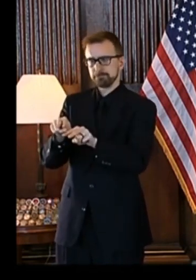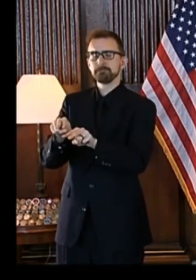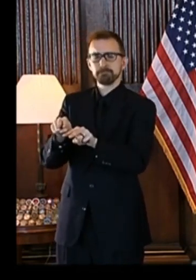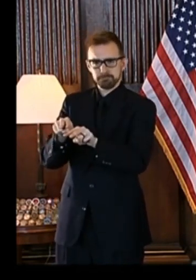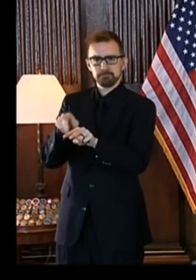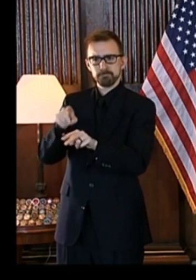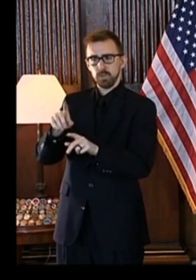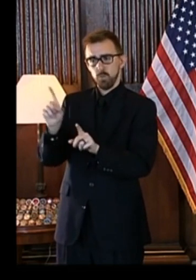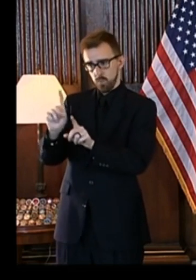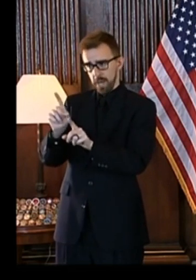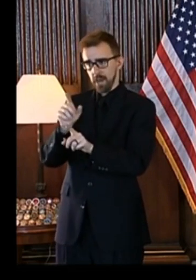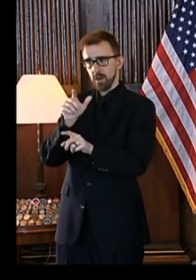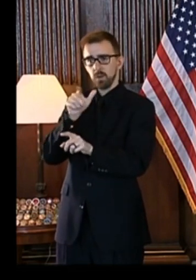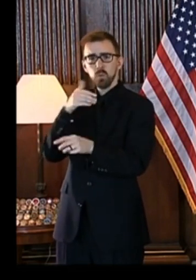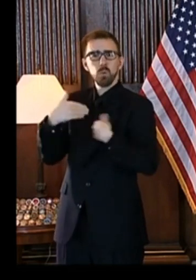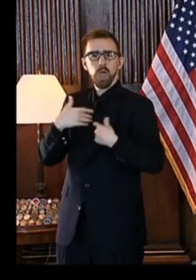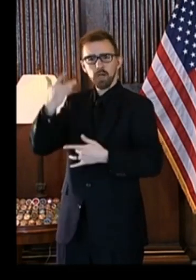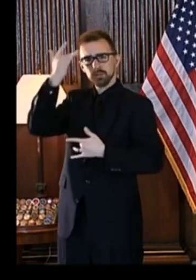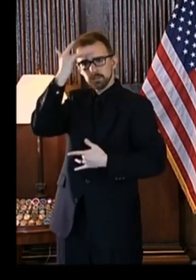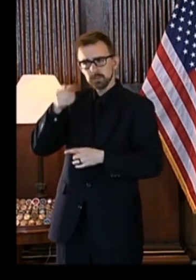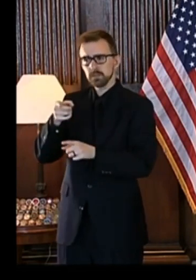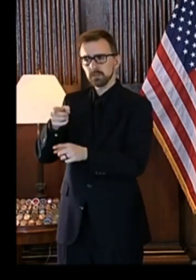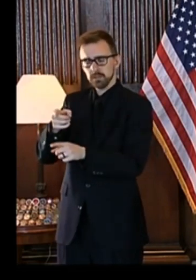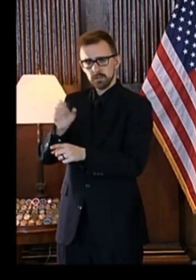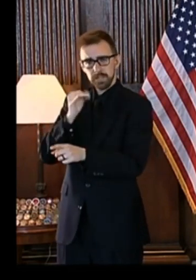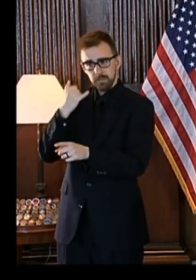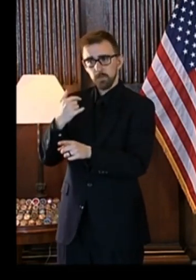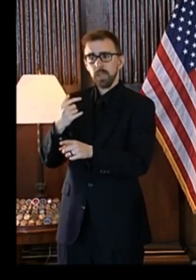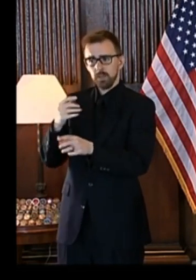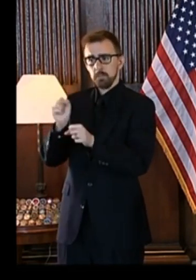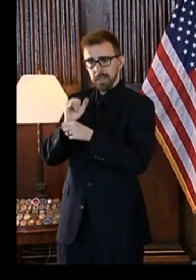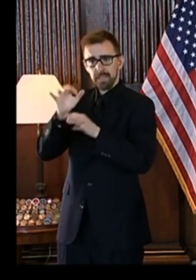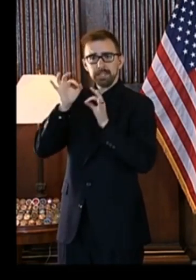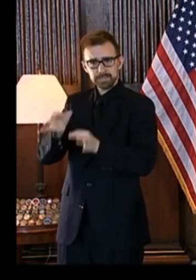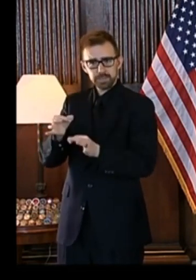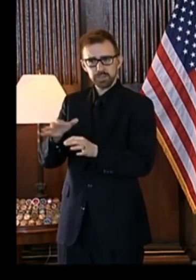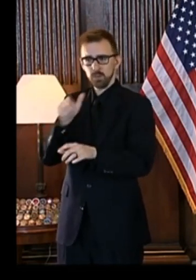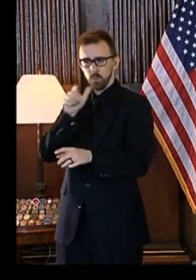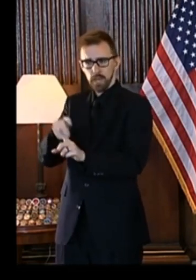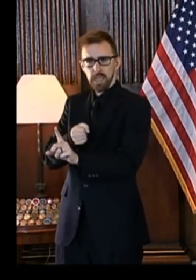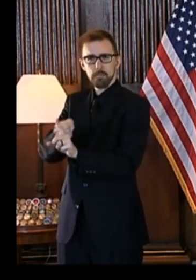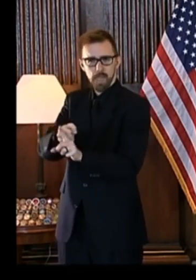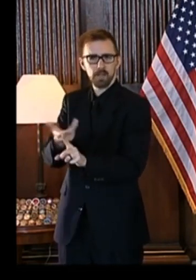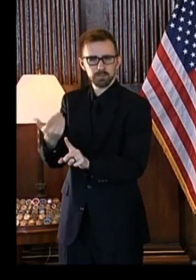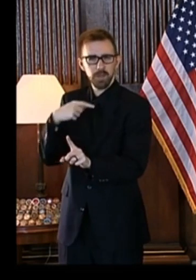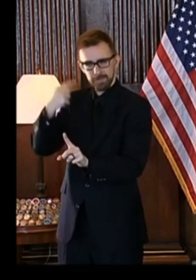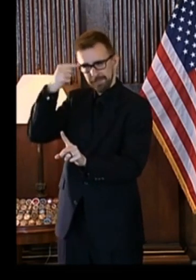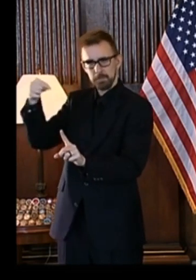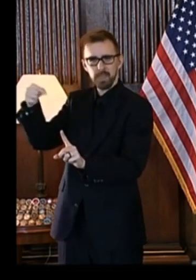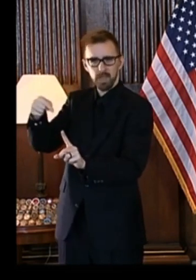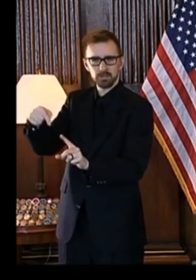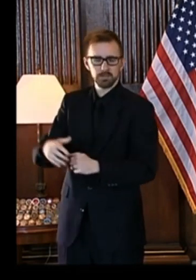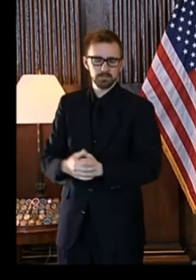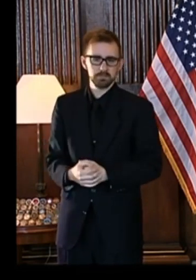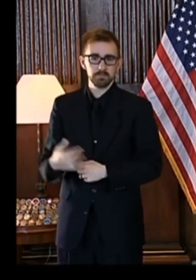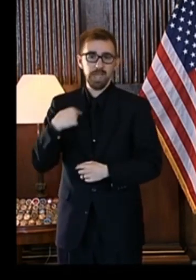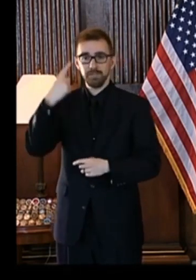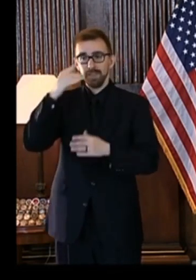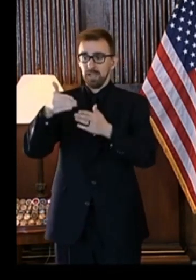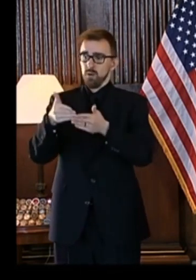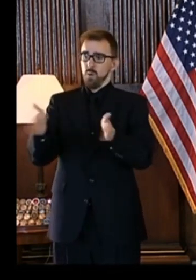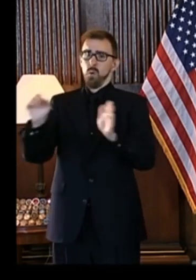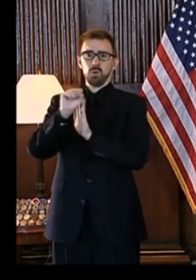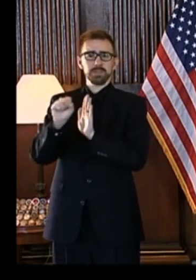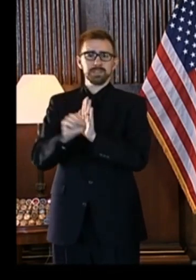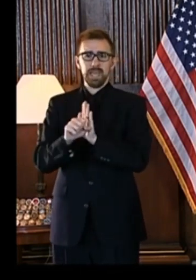cases are, and at what point we would make that decision if we did. But, you know, every day I got to keep in mind, I've got to do the whole state. And the other